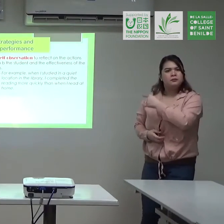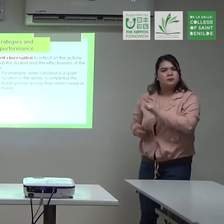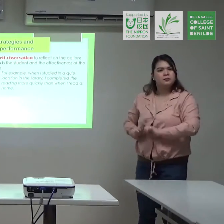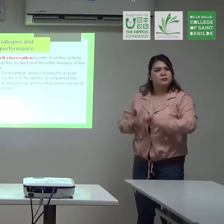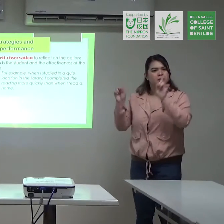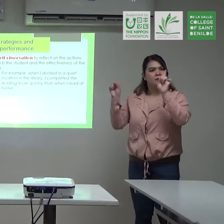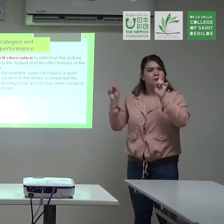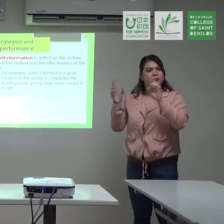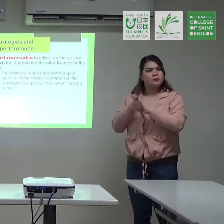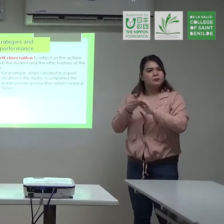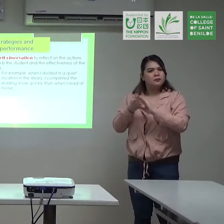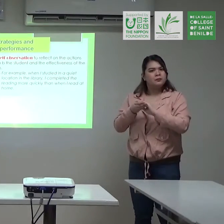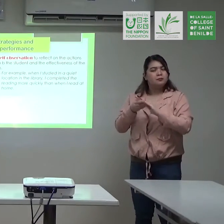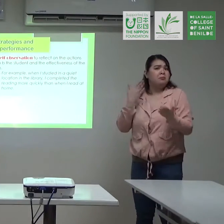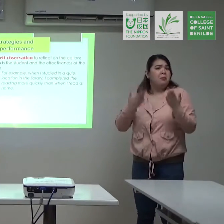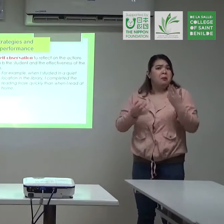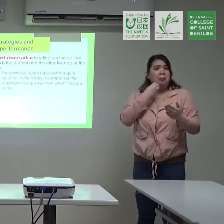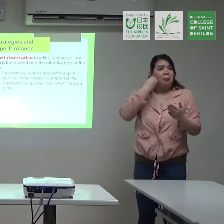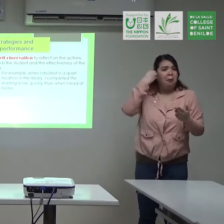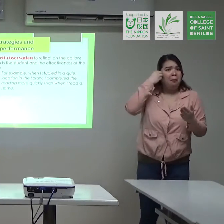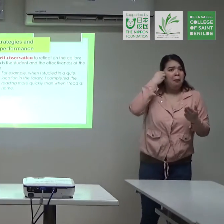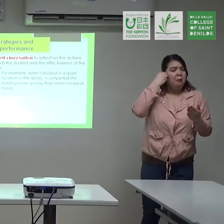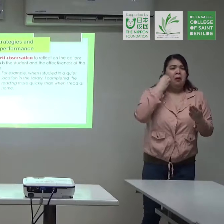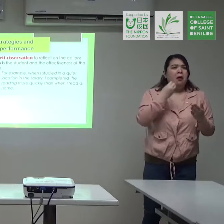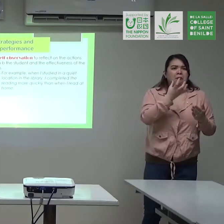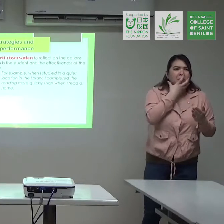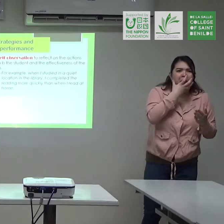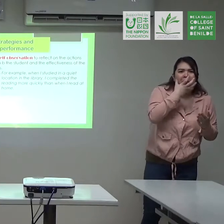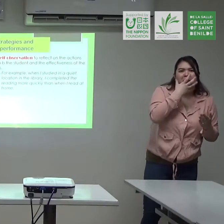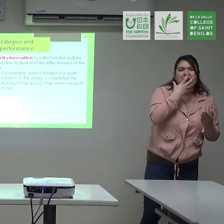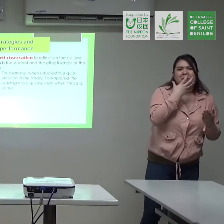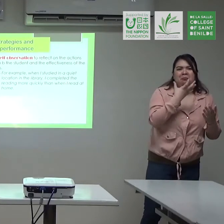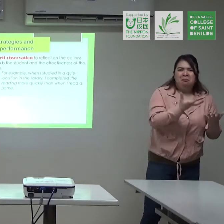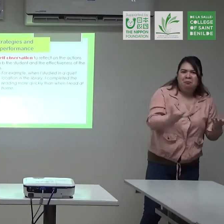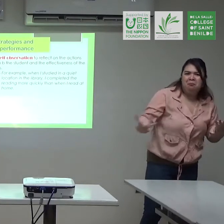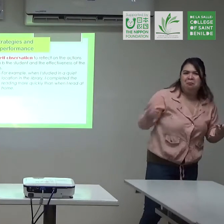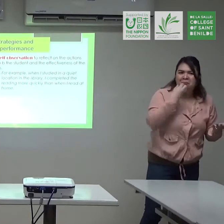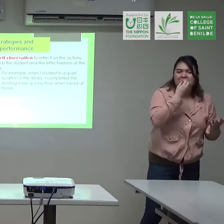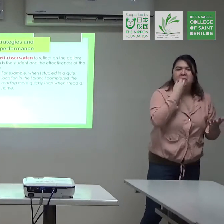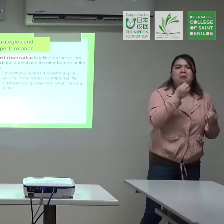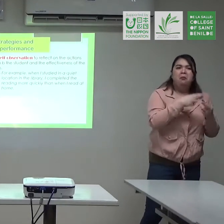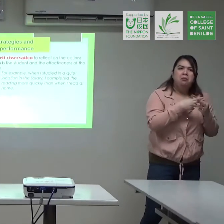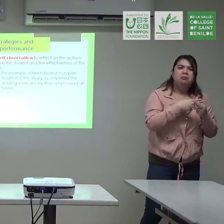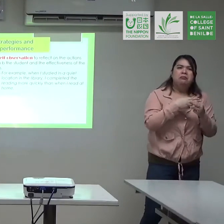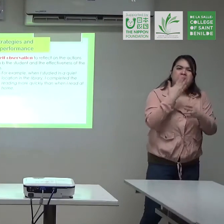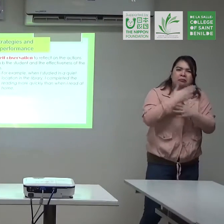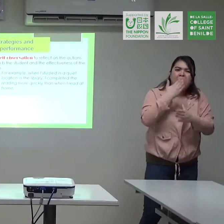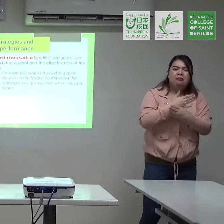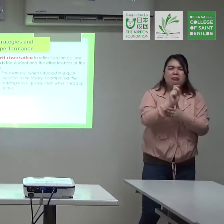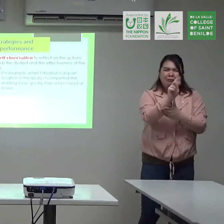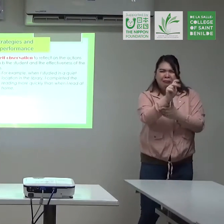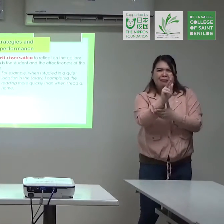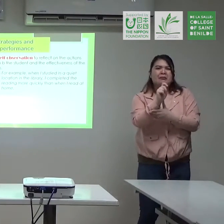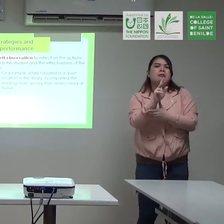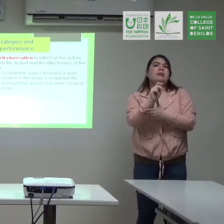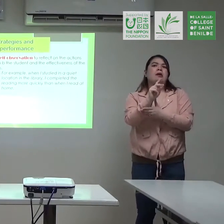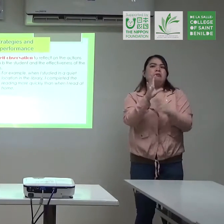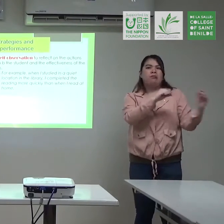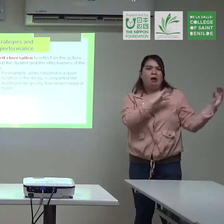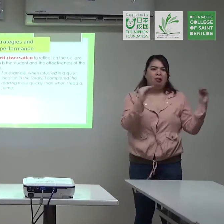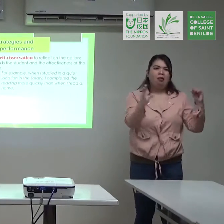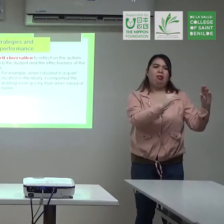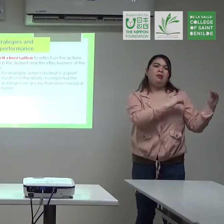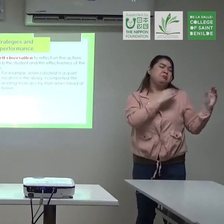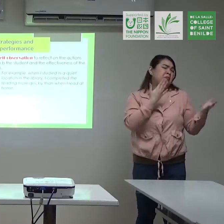difference? Siguro at home, there's TV, so much food, so much other siblings going around,